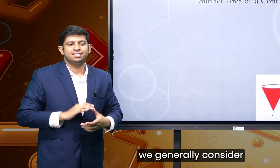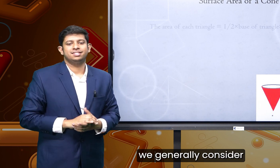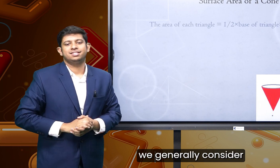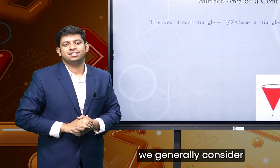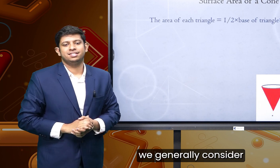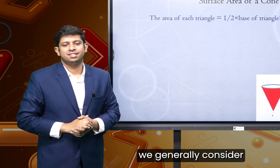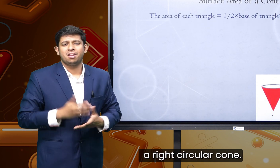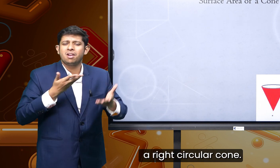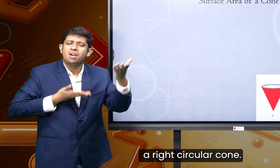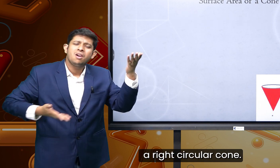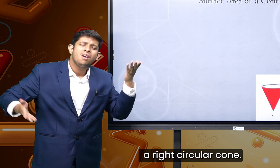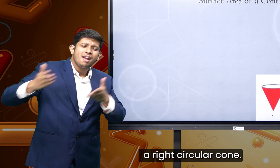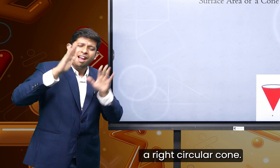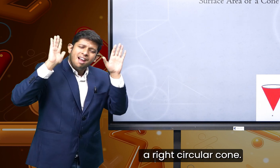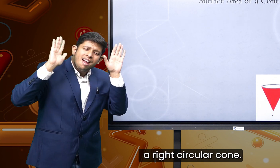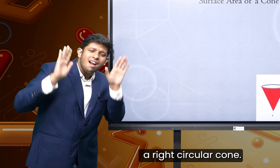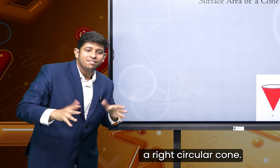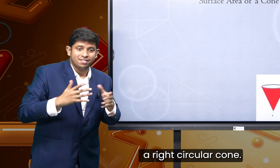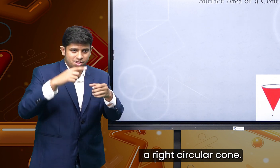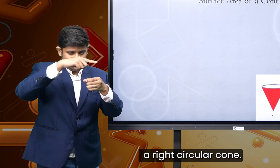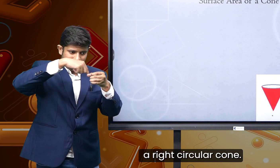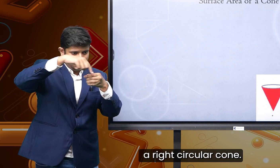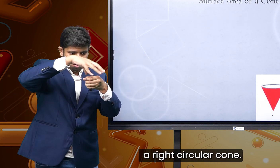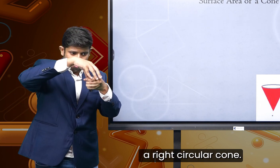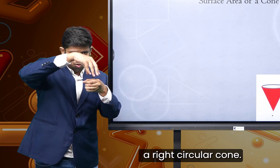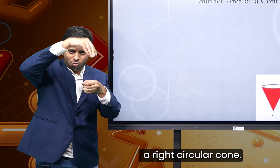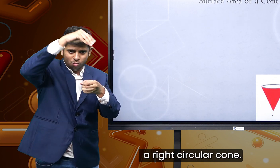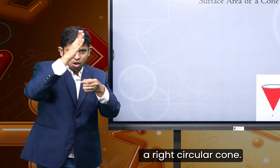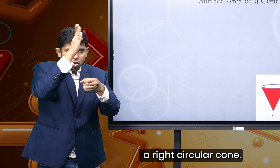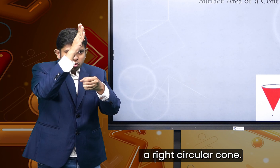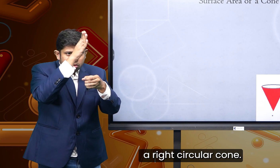we generally consider a right circular cone.